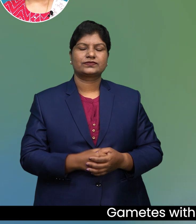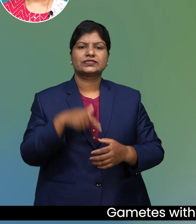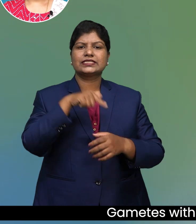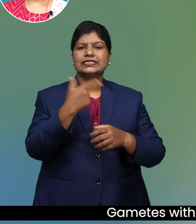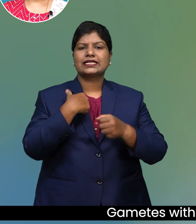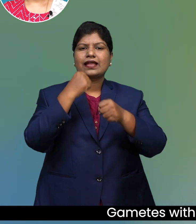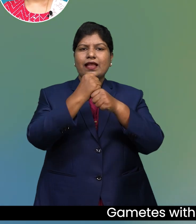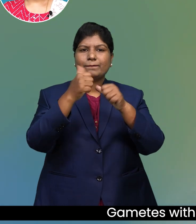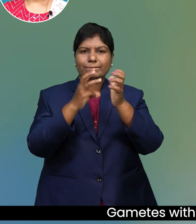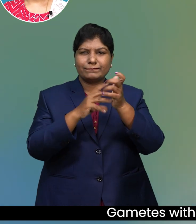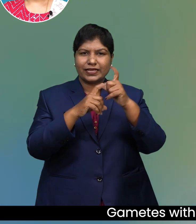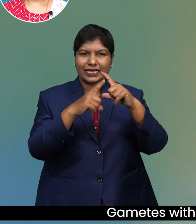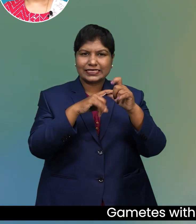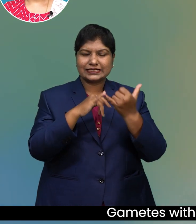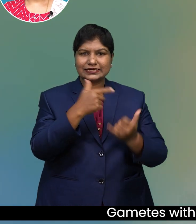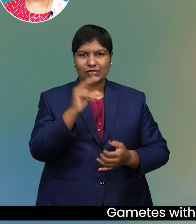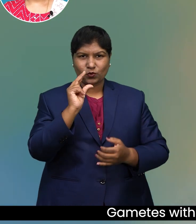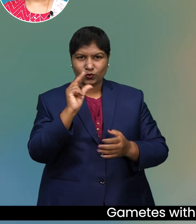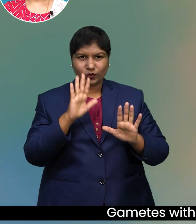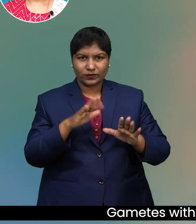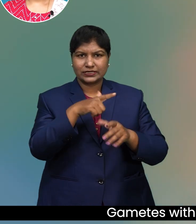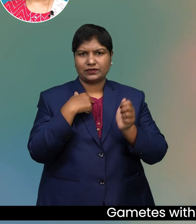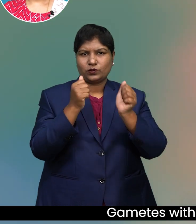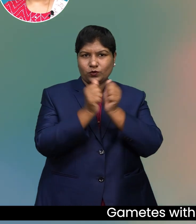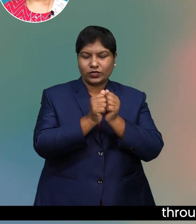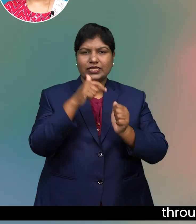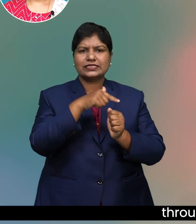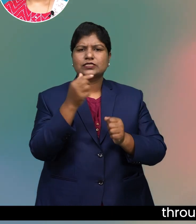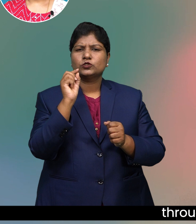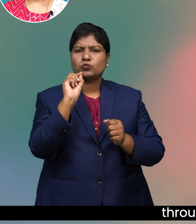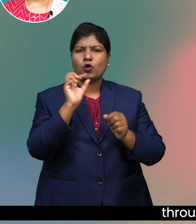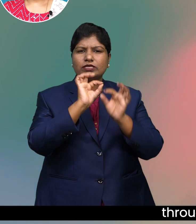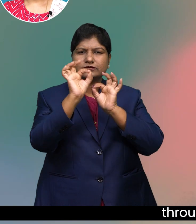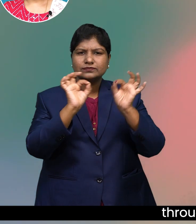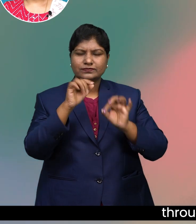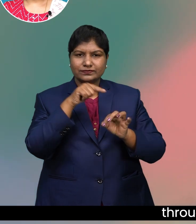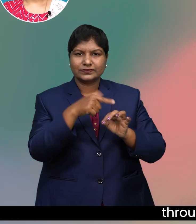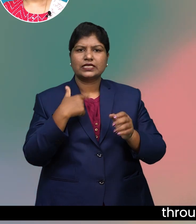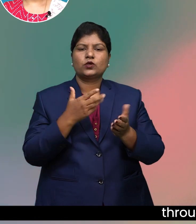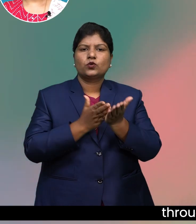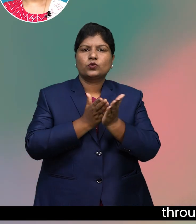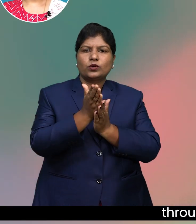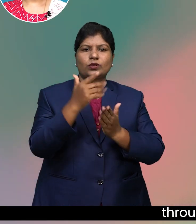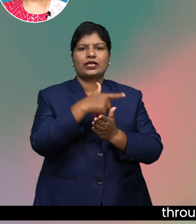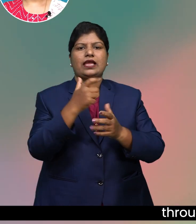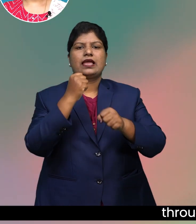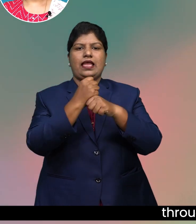Gametes with haploid cells are produced through gametogenesis.